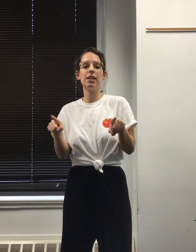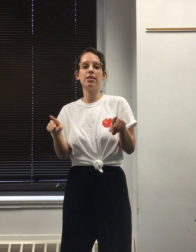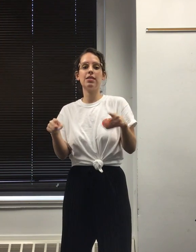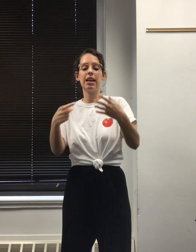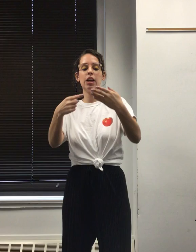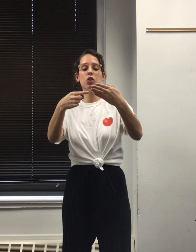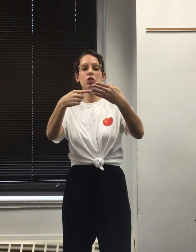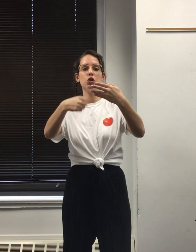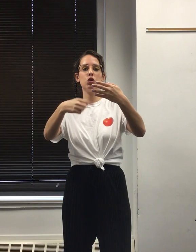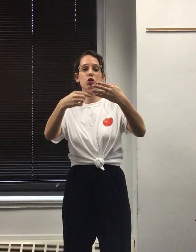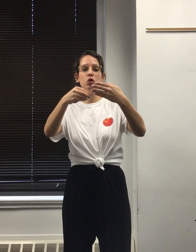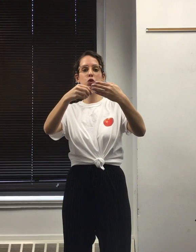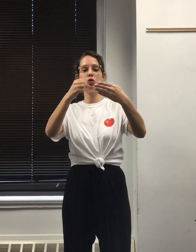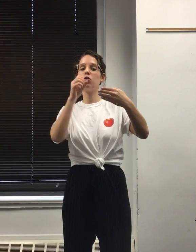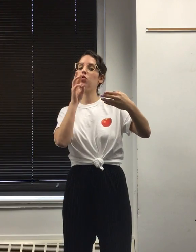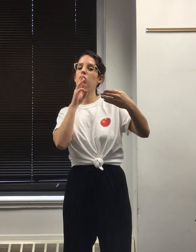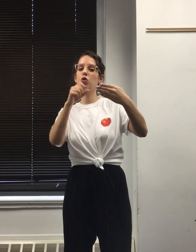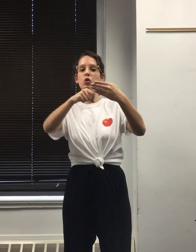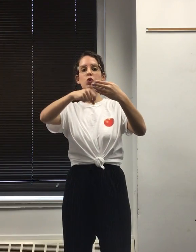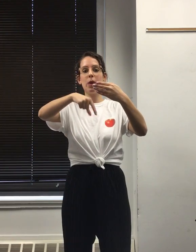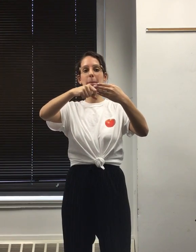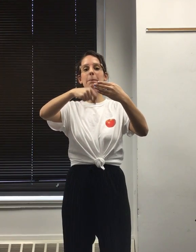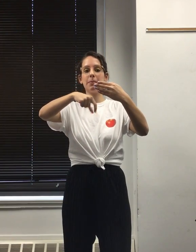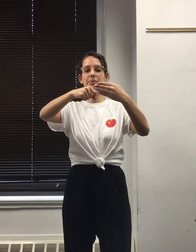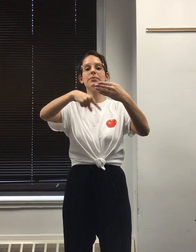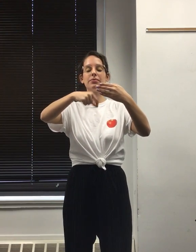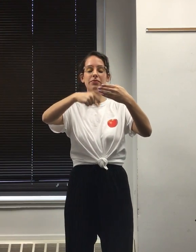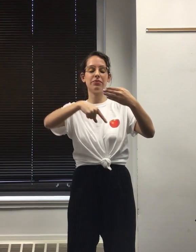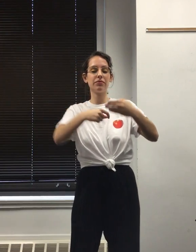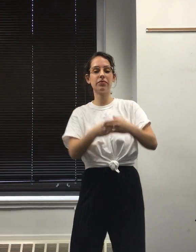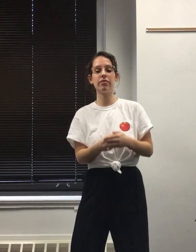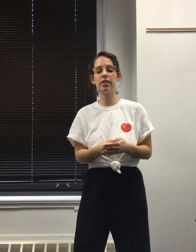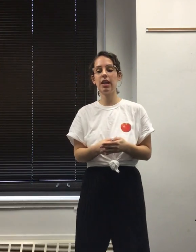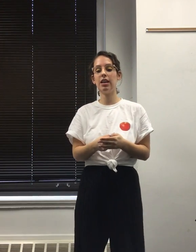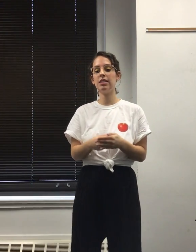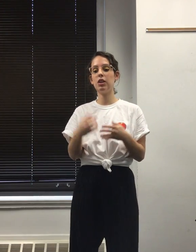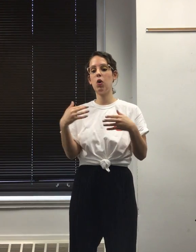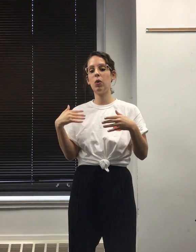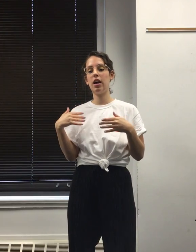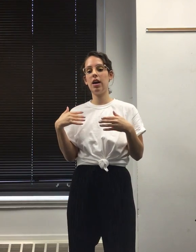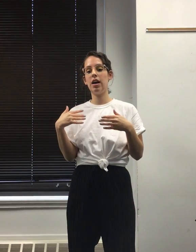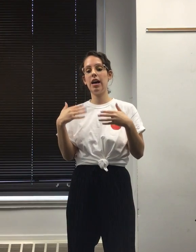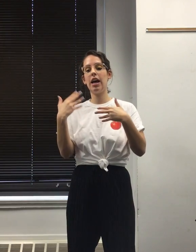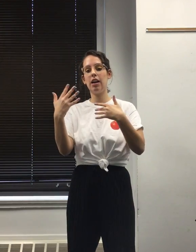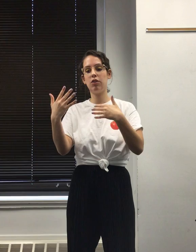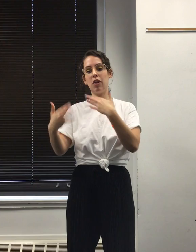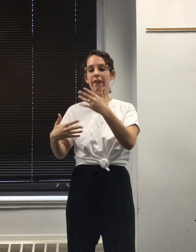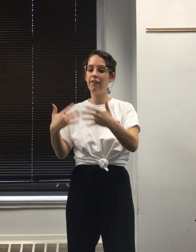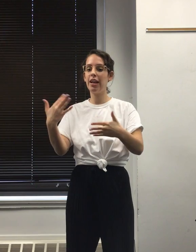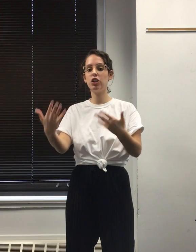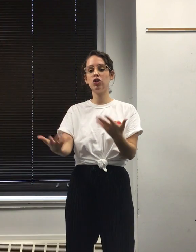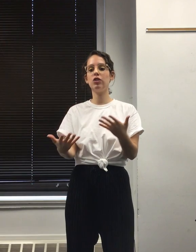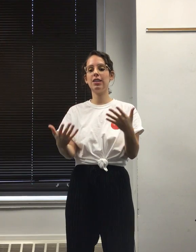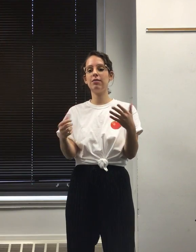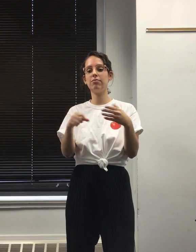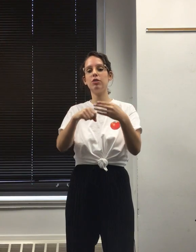So it's only holding a certain amount of water, and eventually it's going to start giving some of that off. Other things you can describe as being